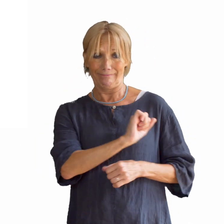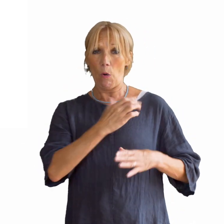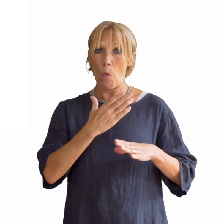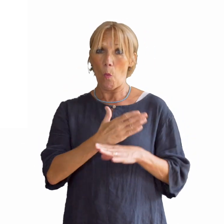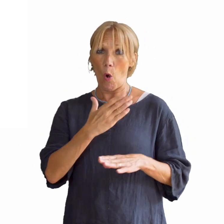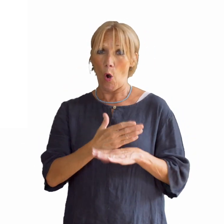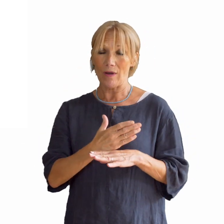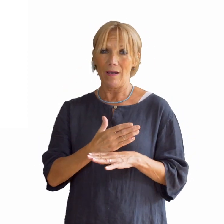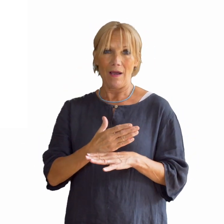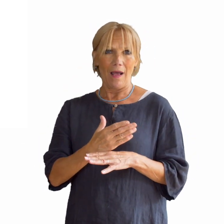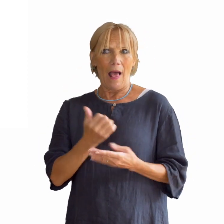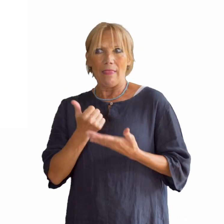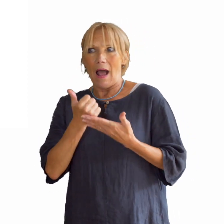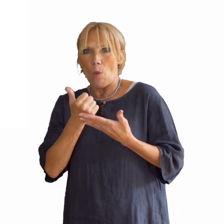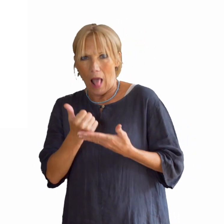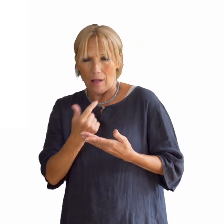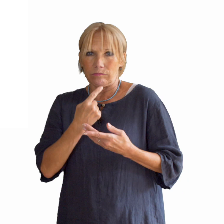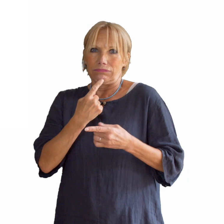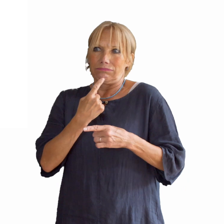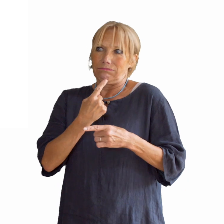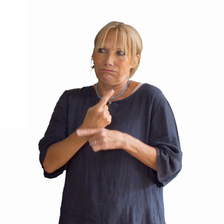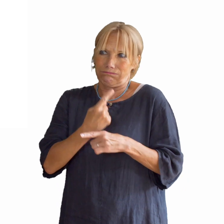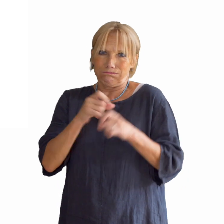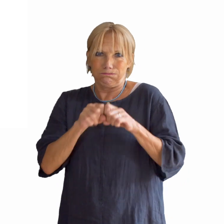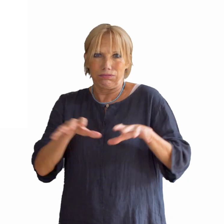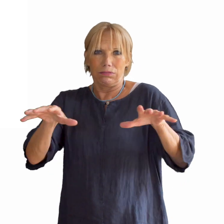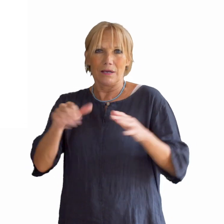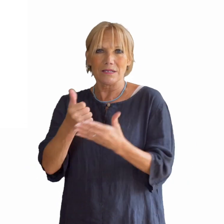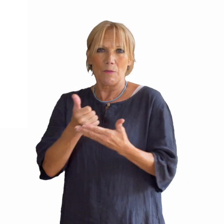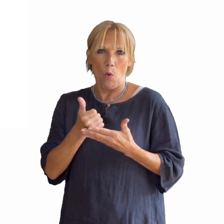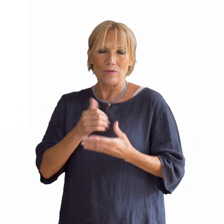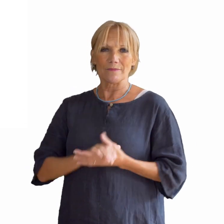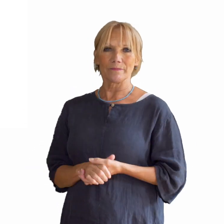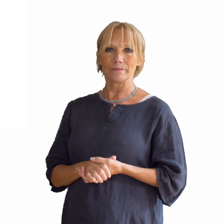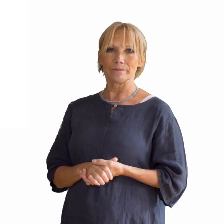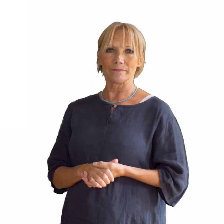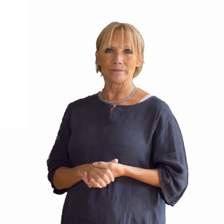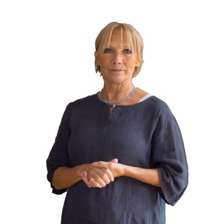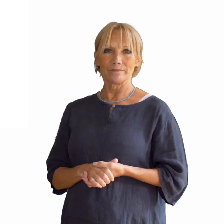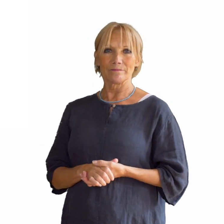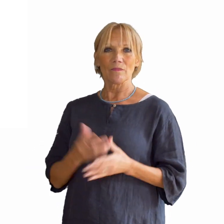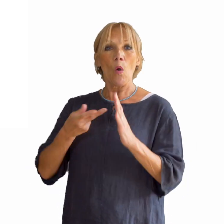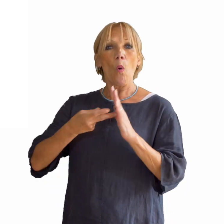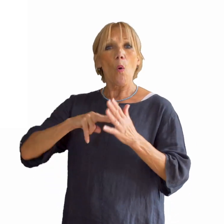then talk to them about the meeting centre and what it does. This will help spread the word and get support.